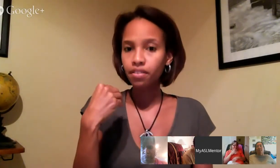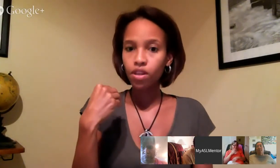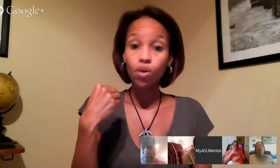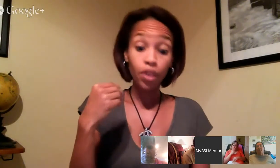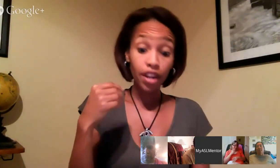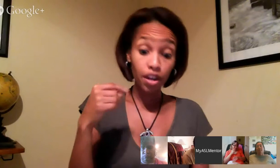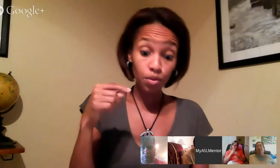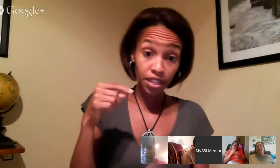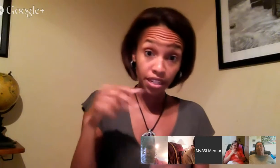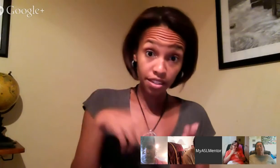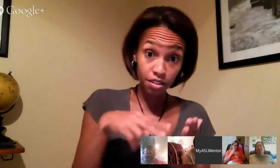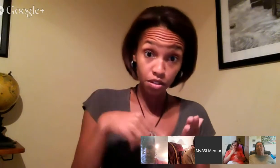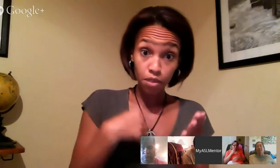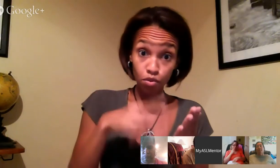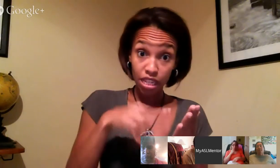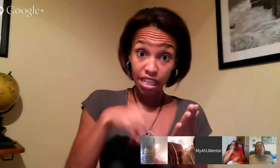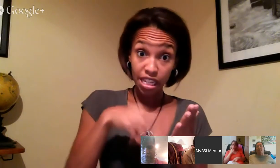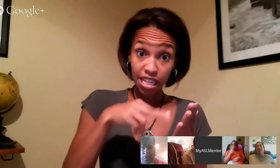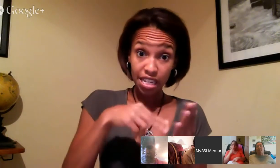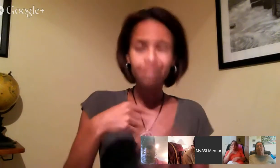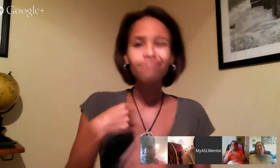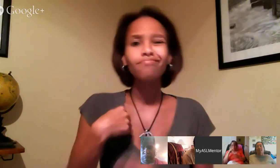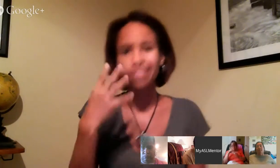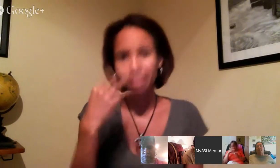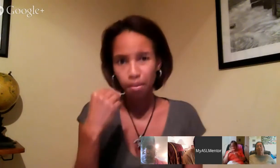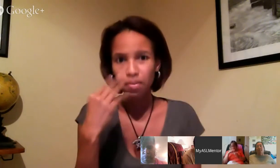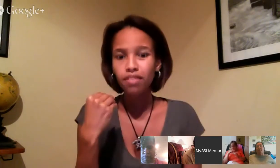okay? When I read,